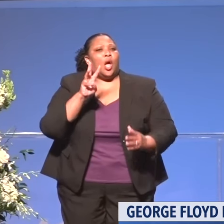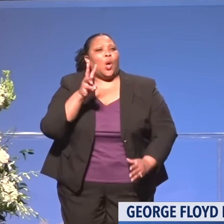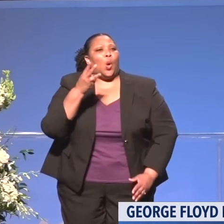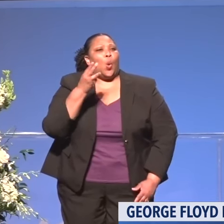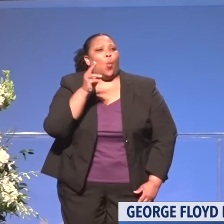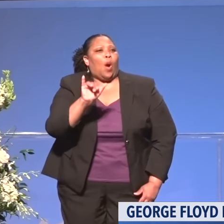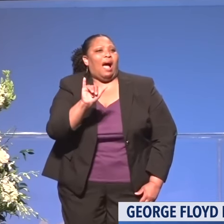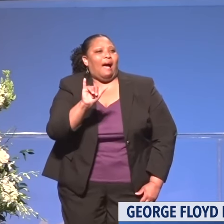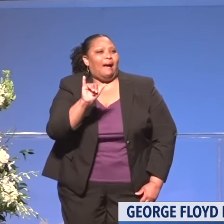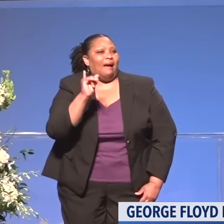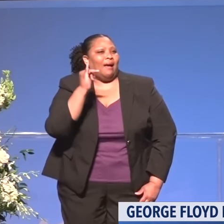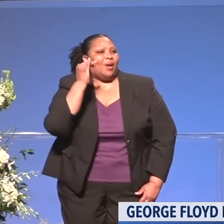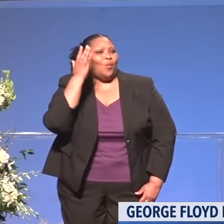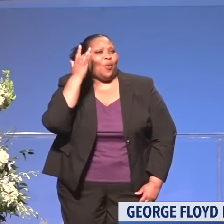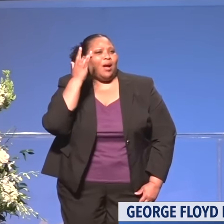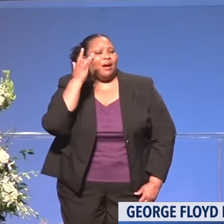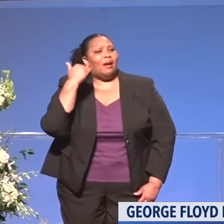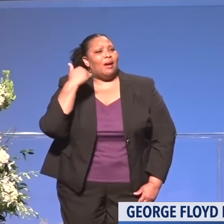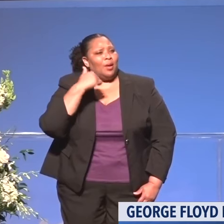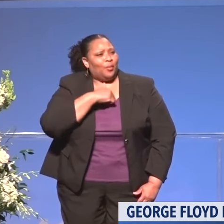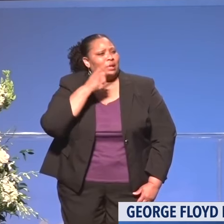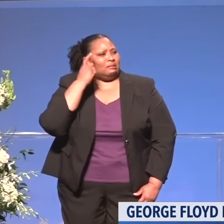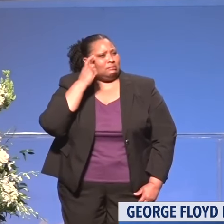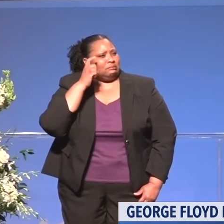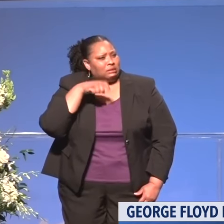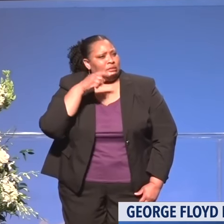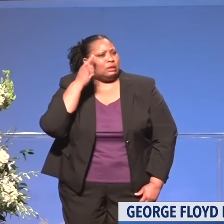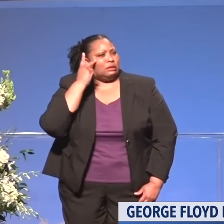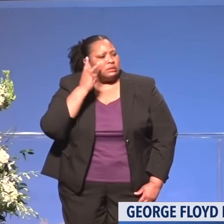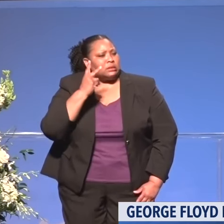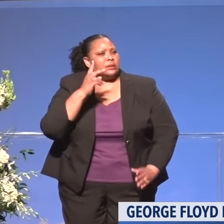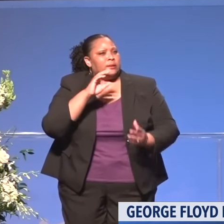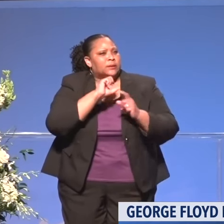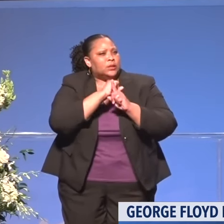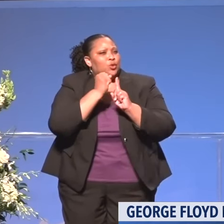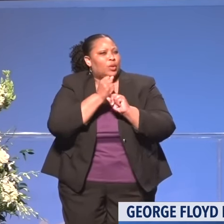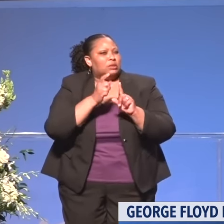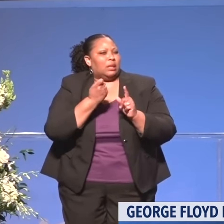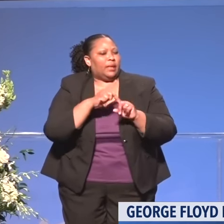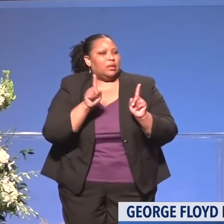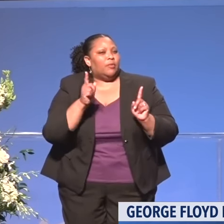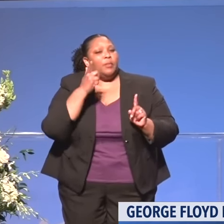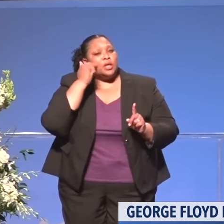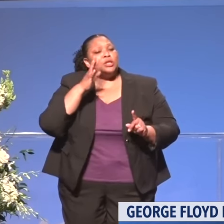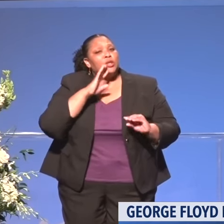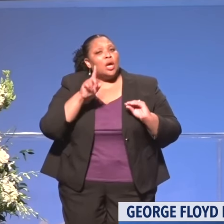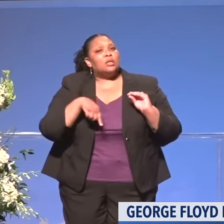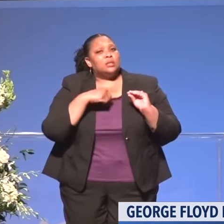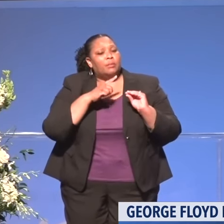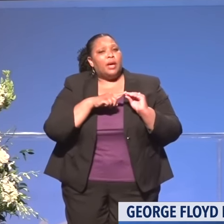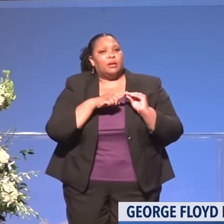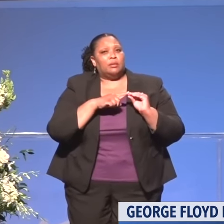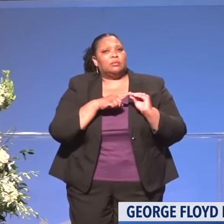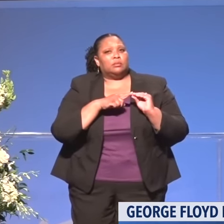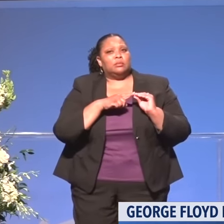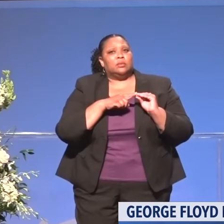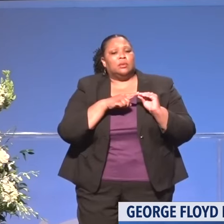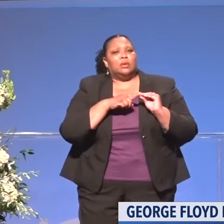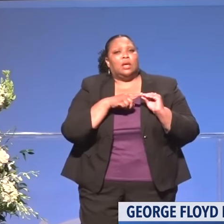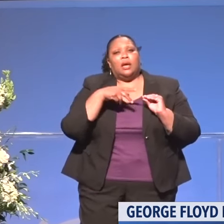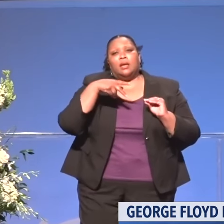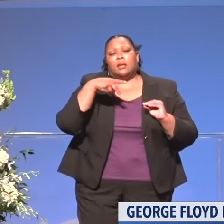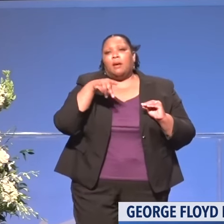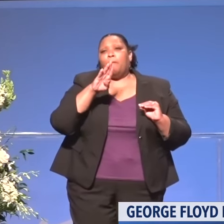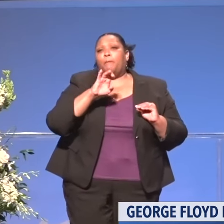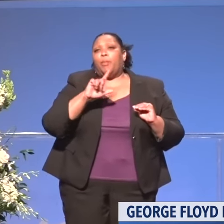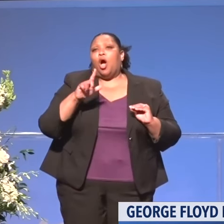I think we need to really look at the situation differently because it talks about it let in Paul's letter